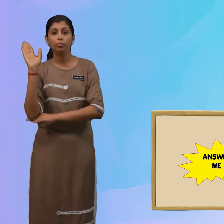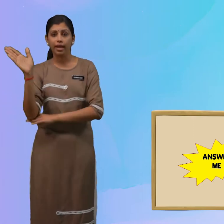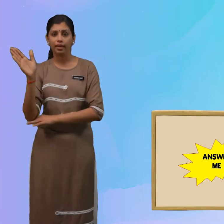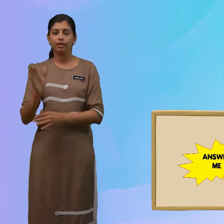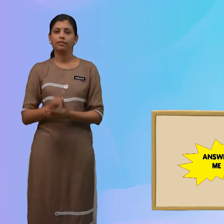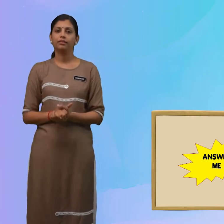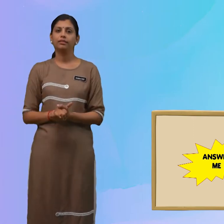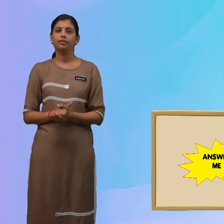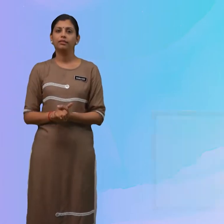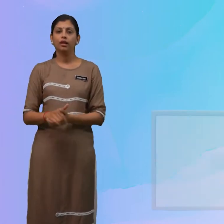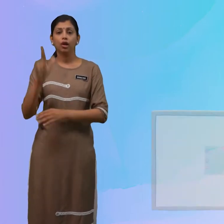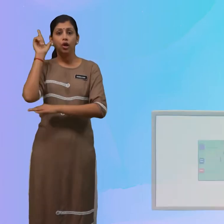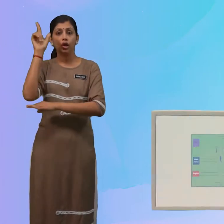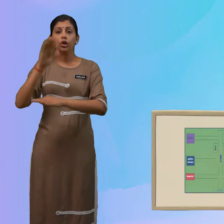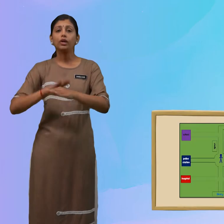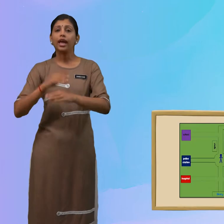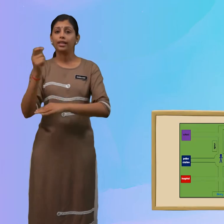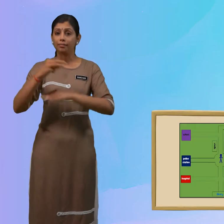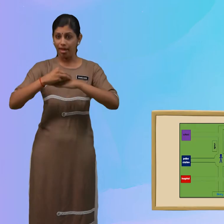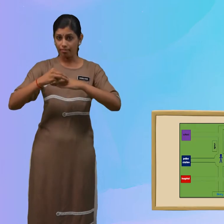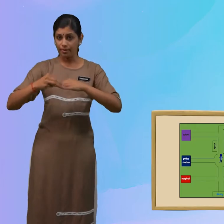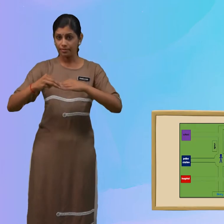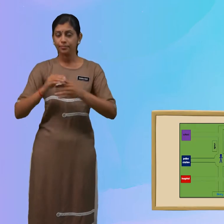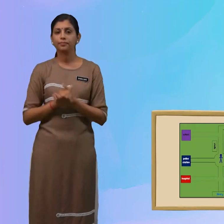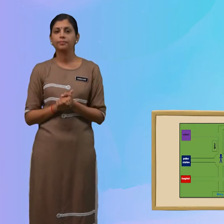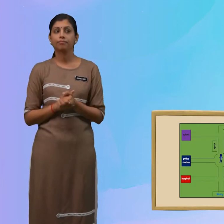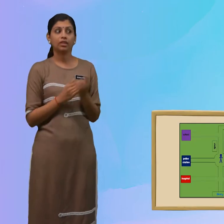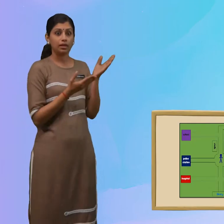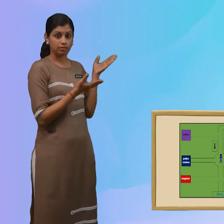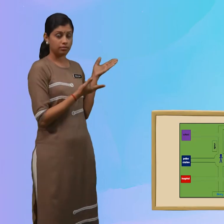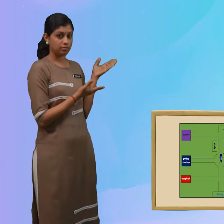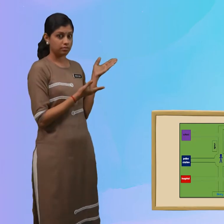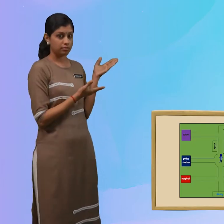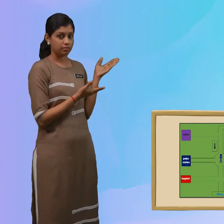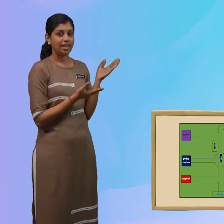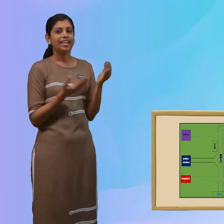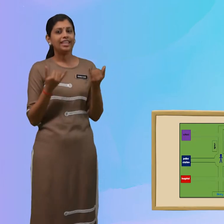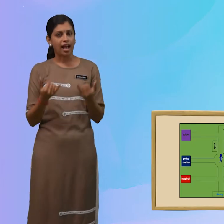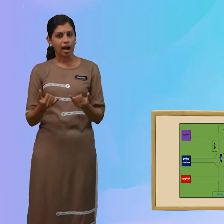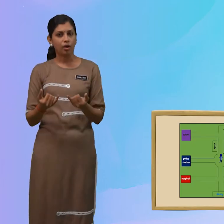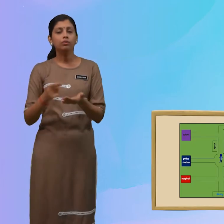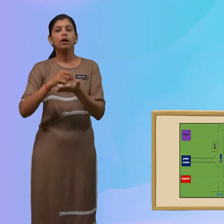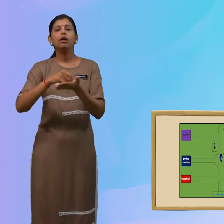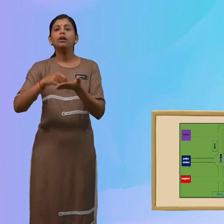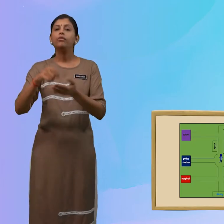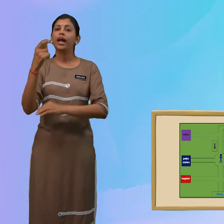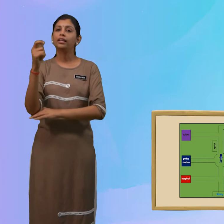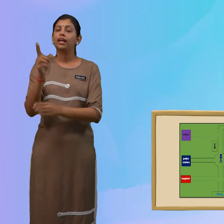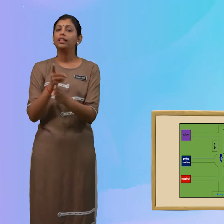goodbye. Look at the map. Here. Now, write